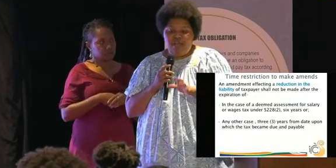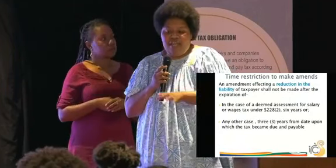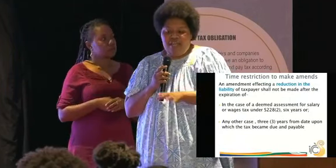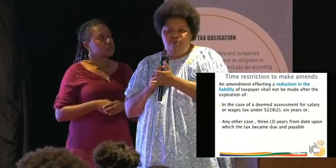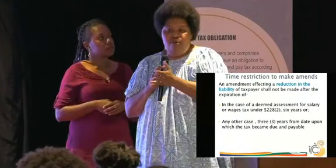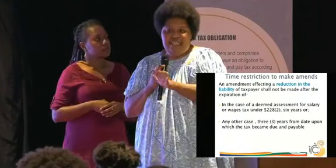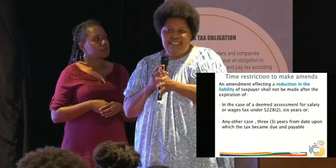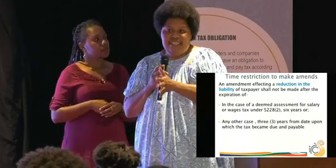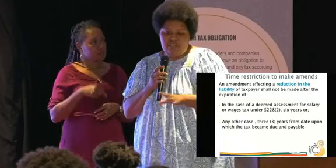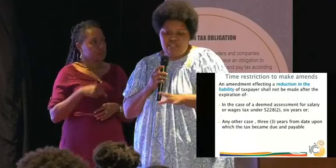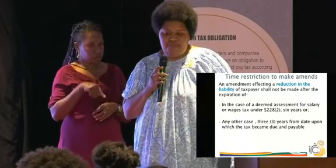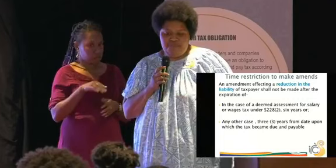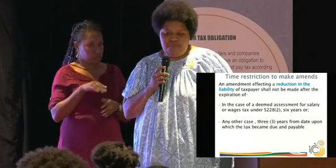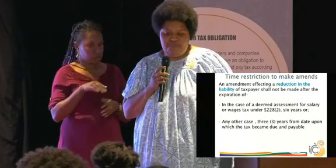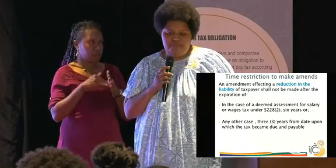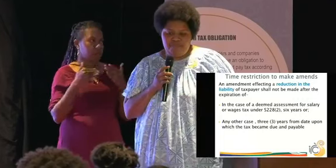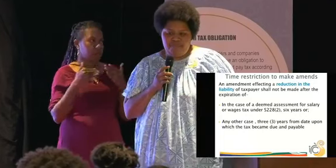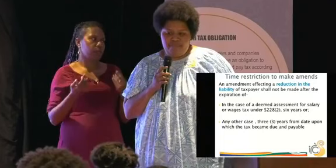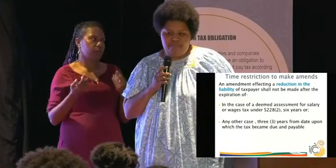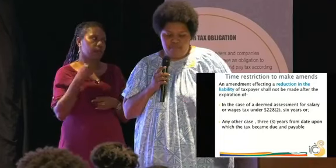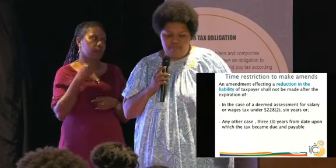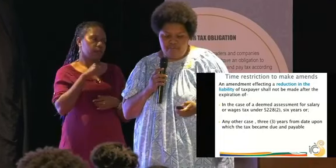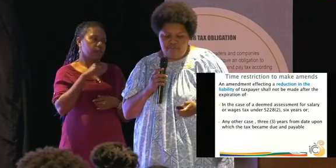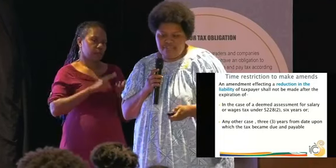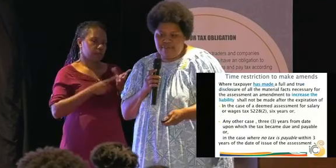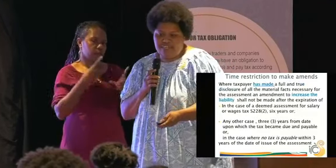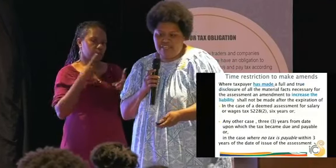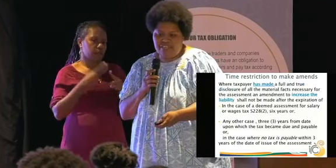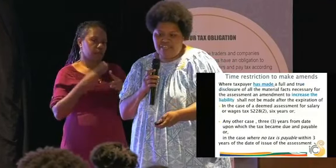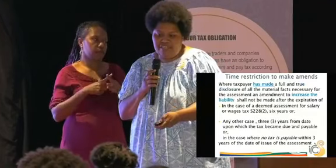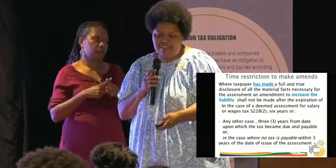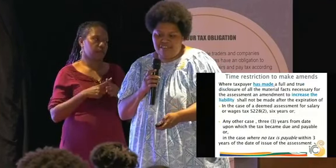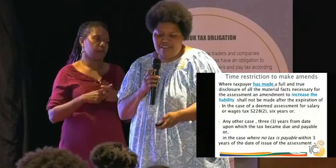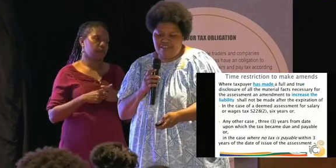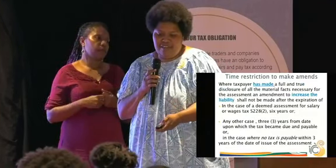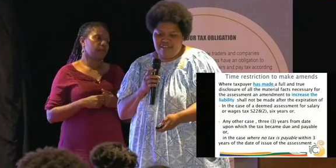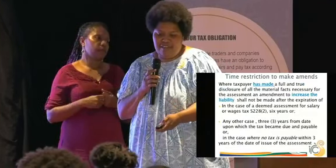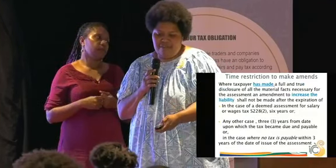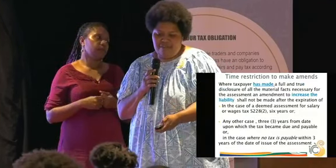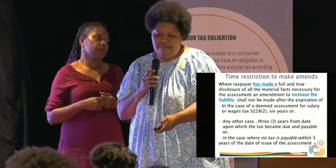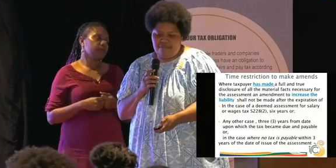now, no tax is due. Sorry, that's a reduction.